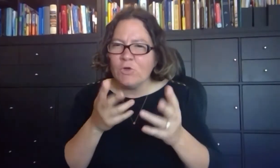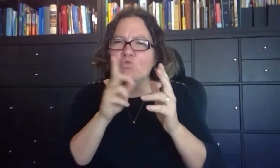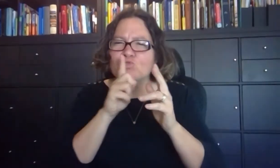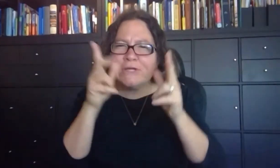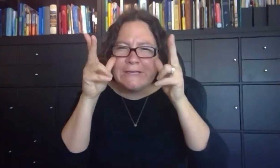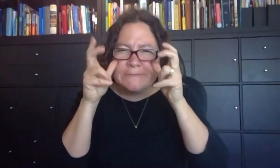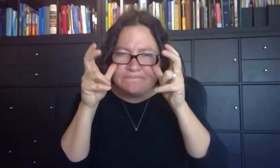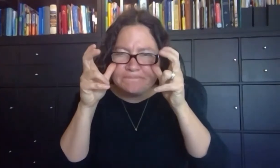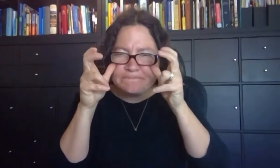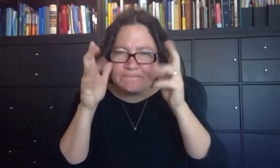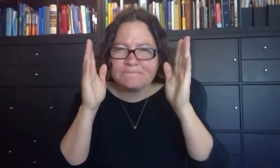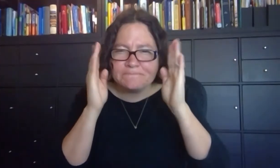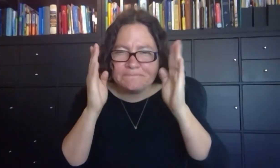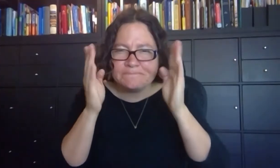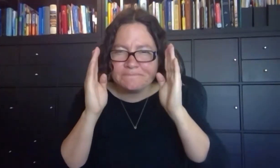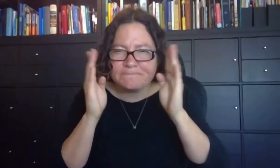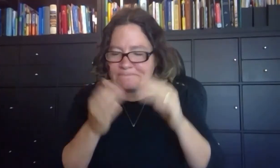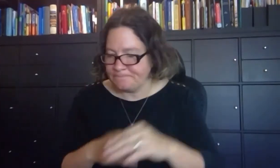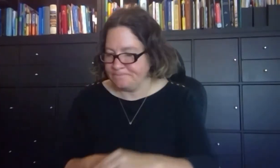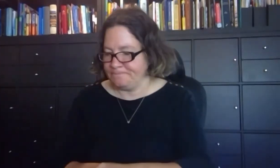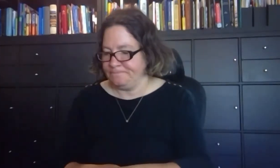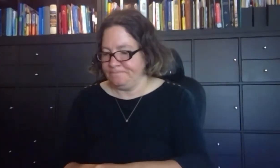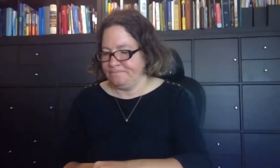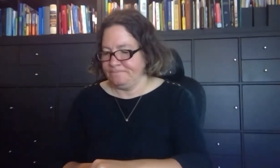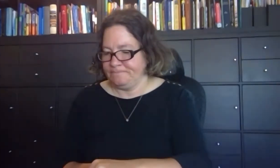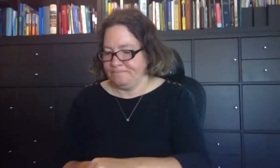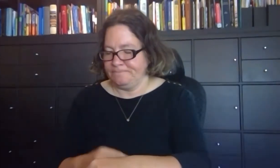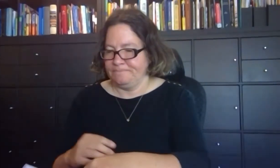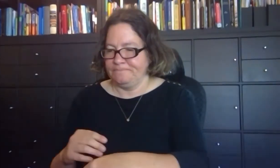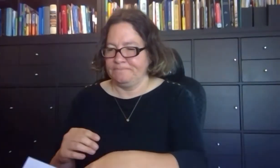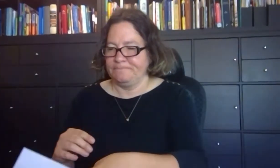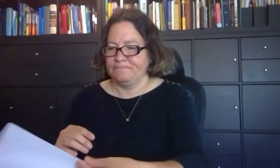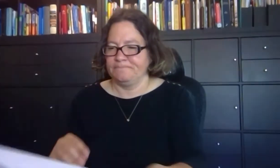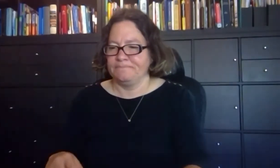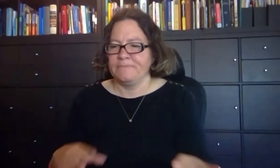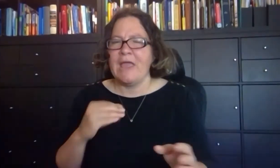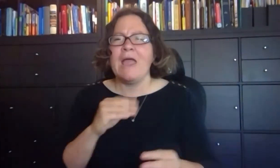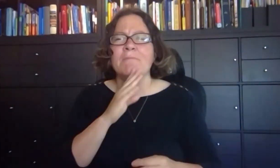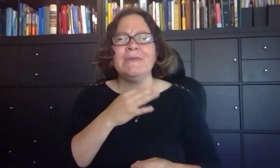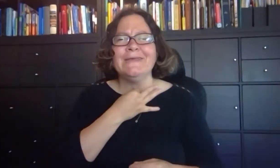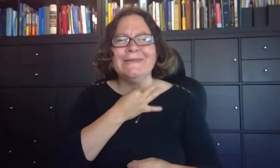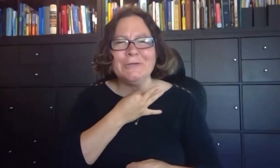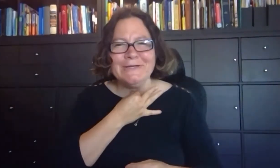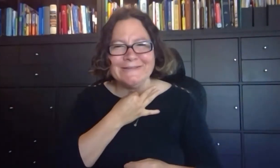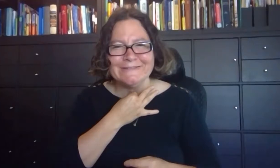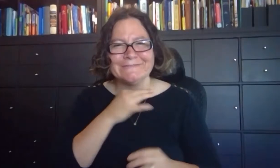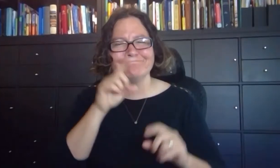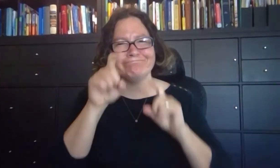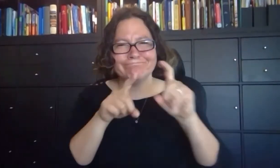So we become open and attentive to their messages.